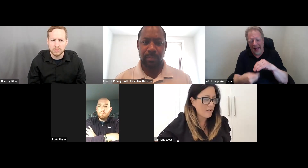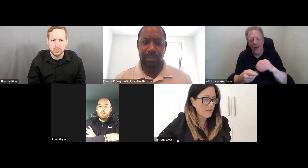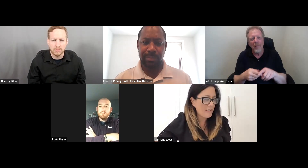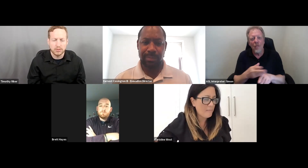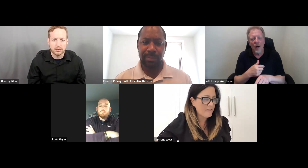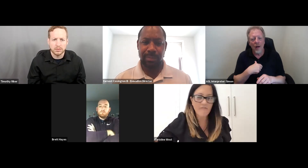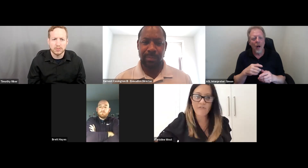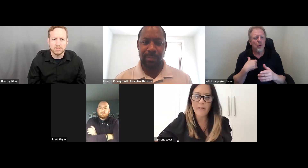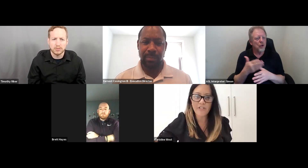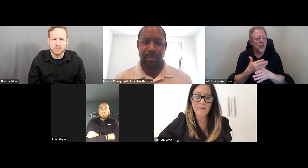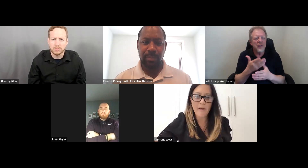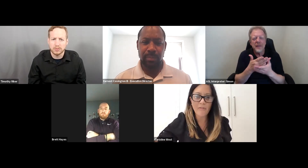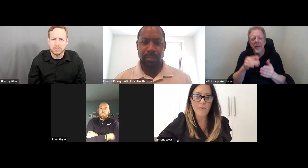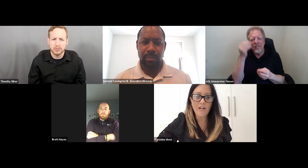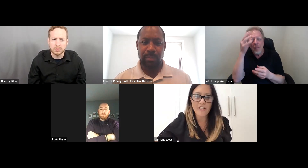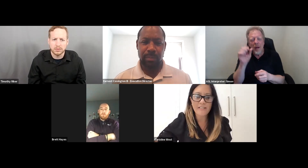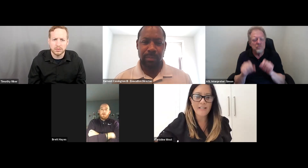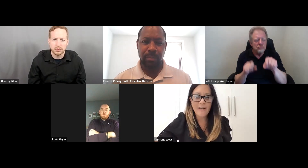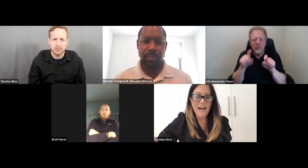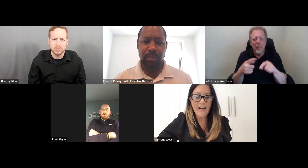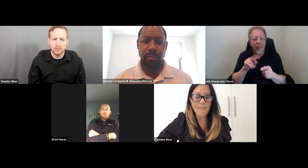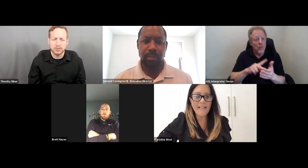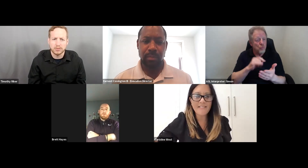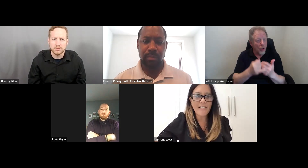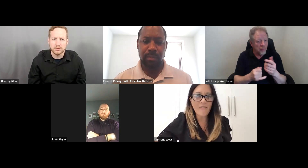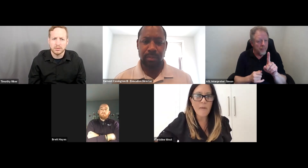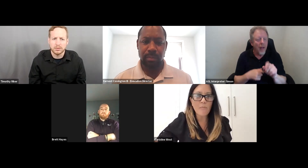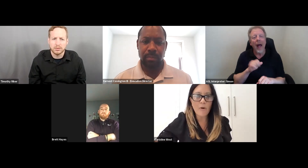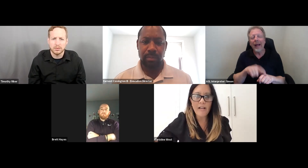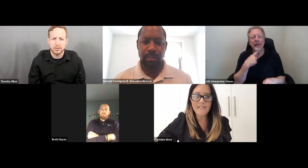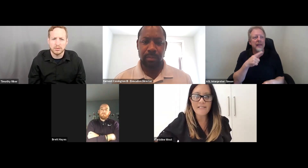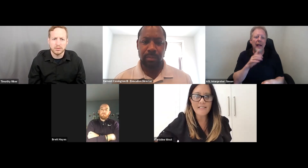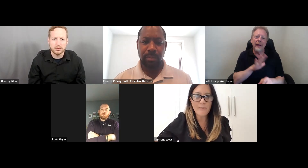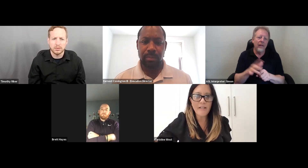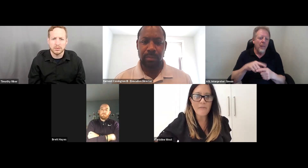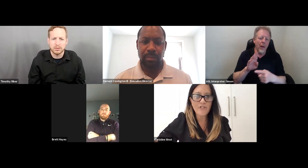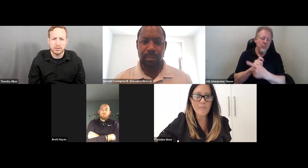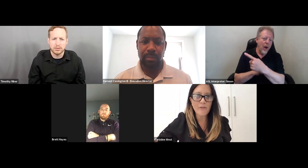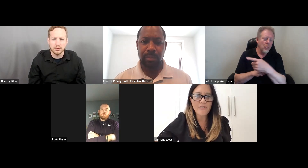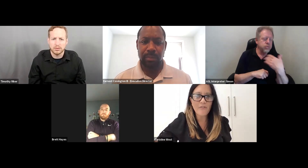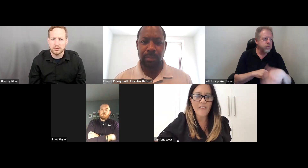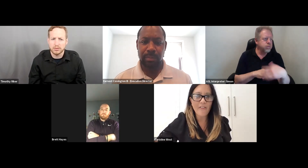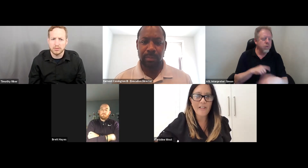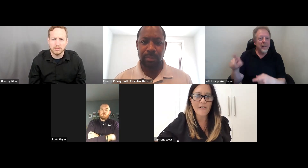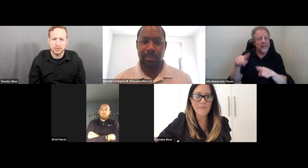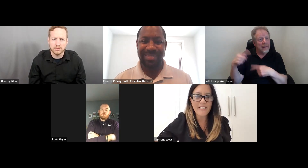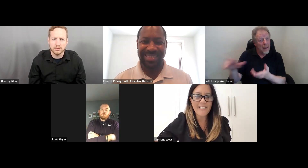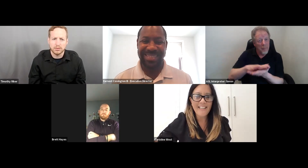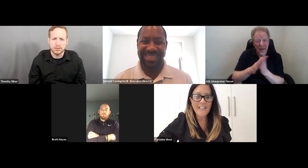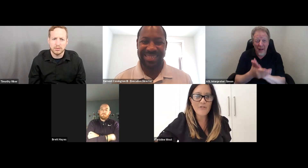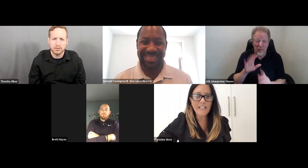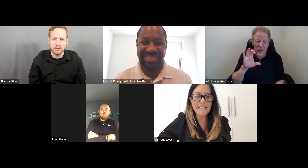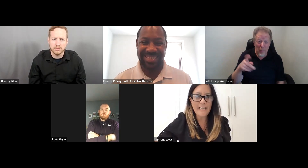few more bits of information about the project, I can't say enough about Brett since he's become the chairperson for the Healthcare